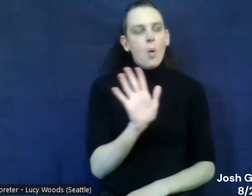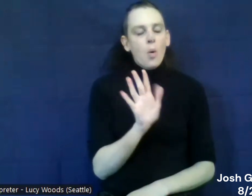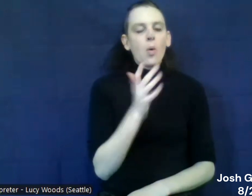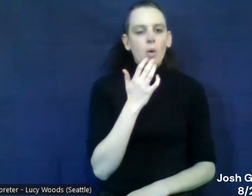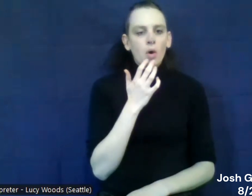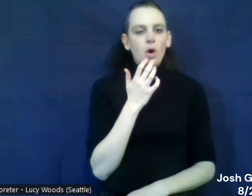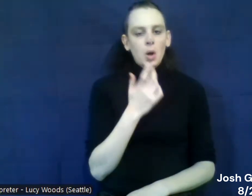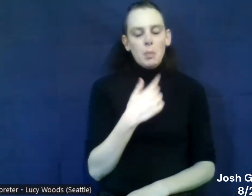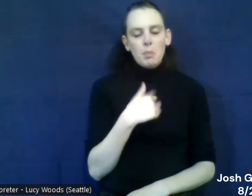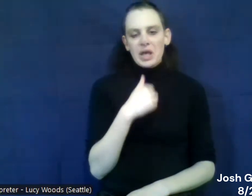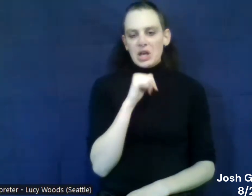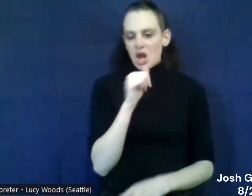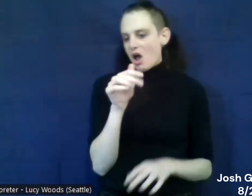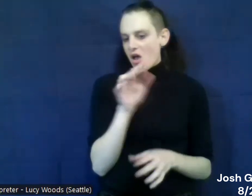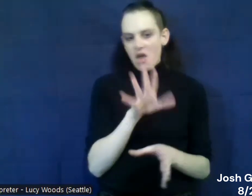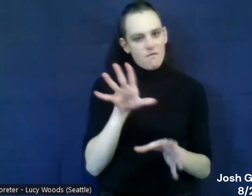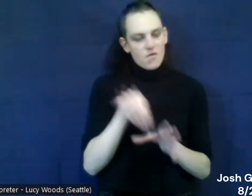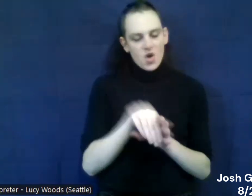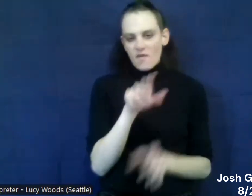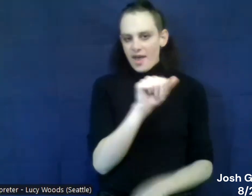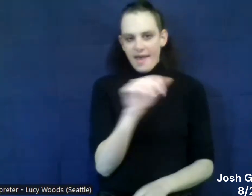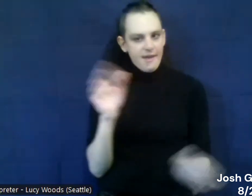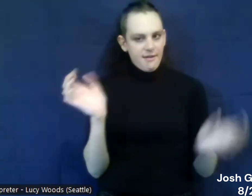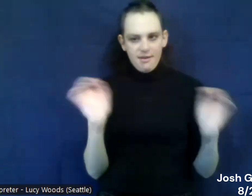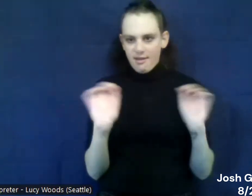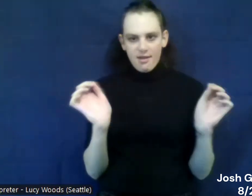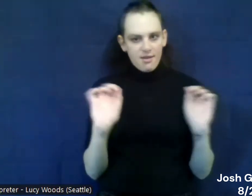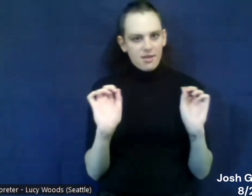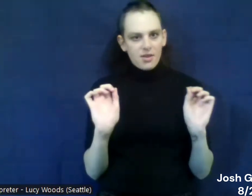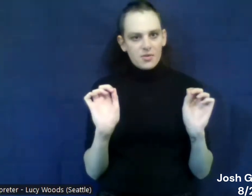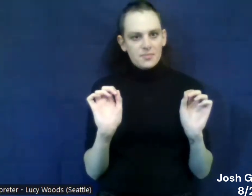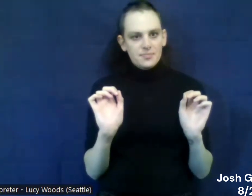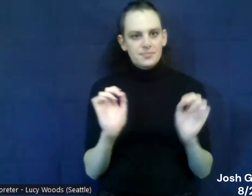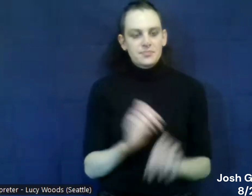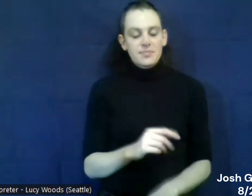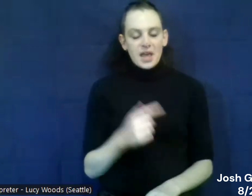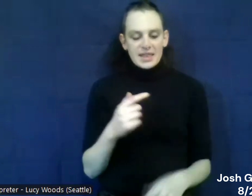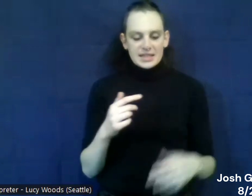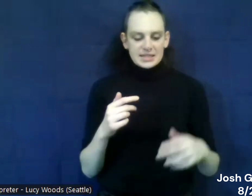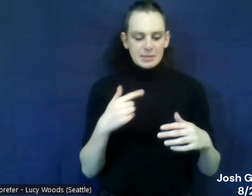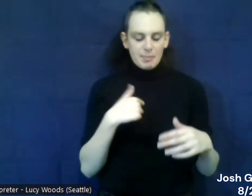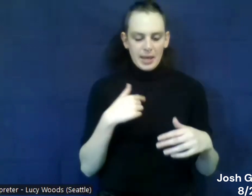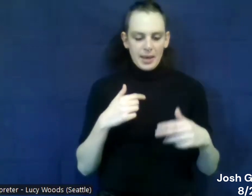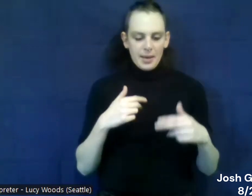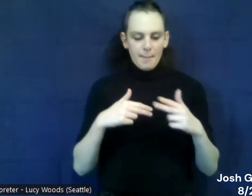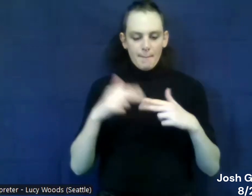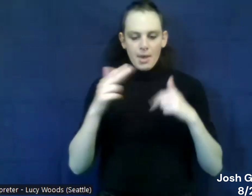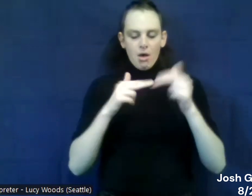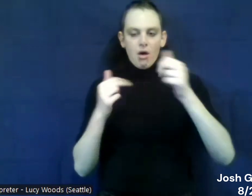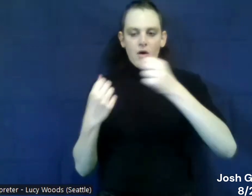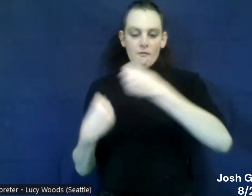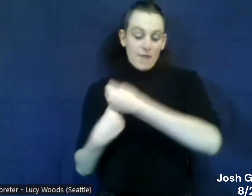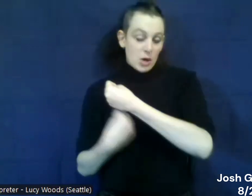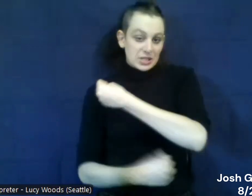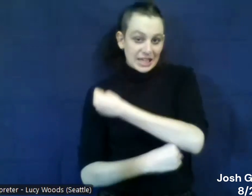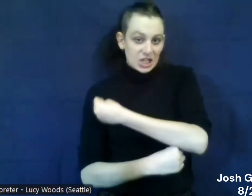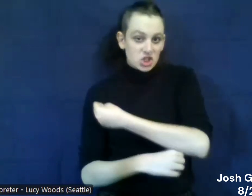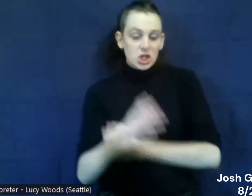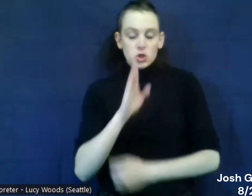not doing anything in AA. And this base that I had built, this foundation of sobriety,